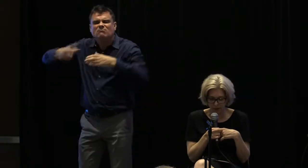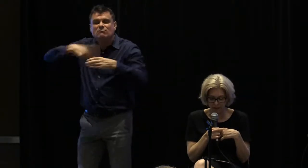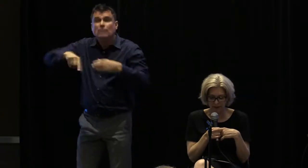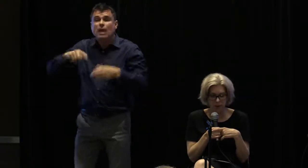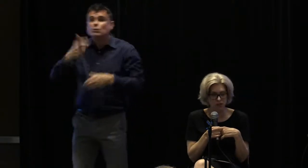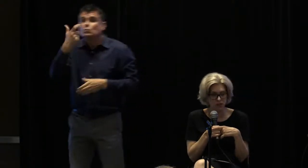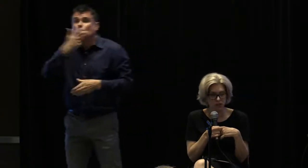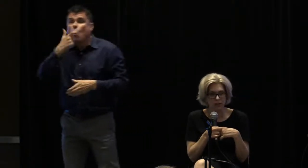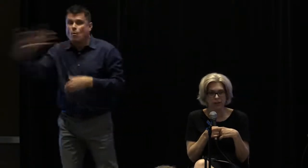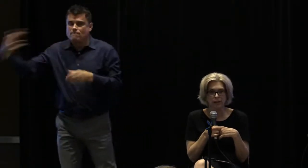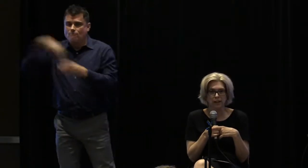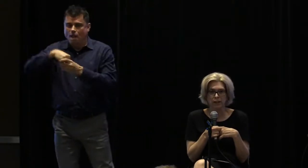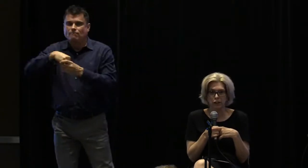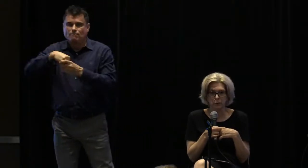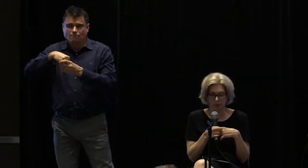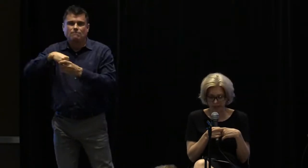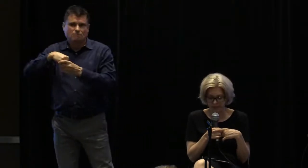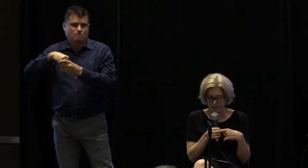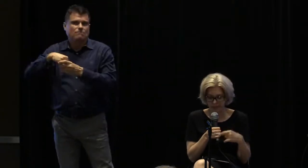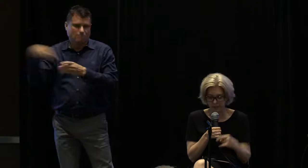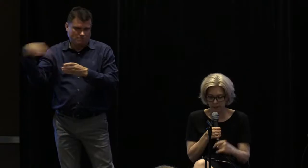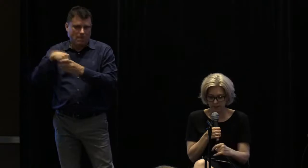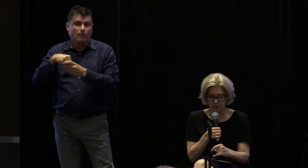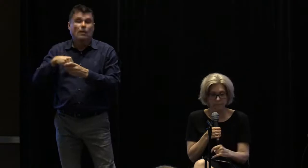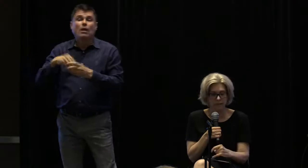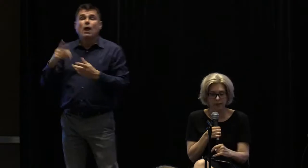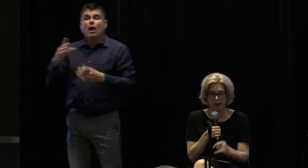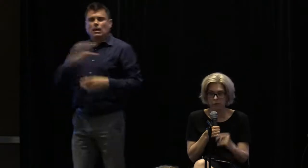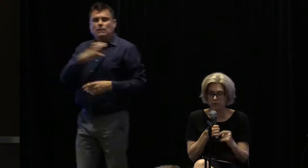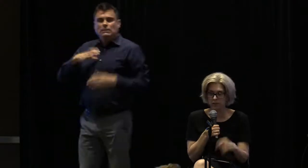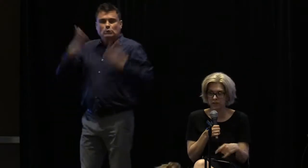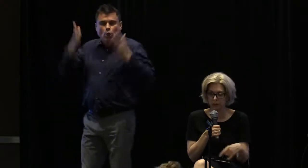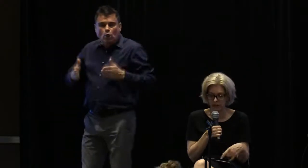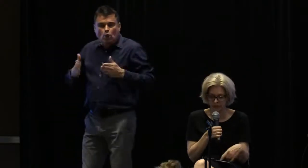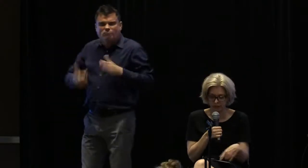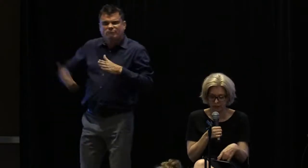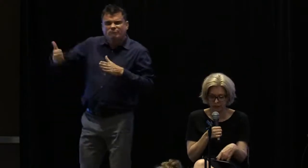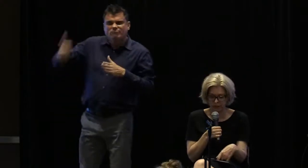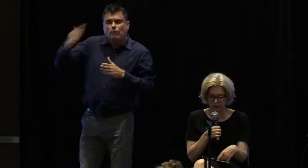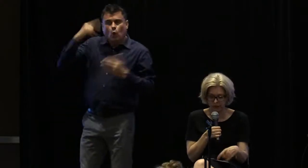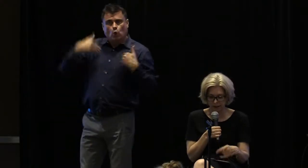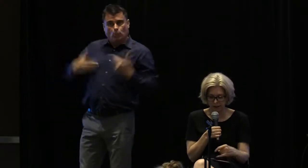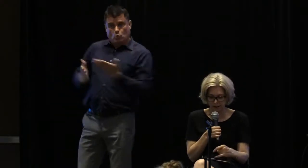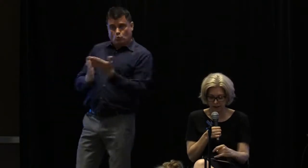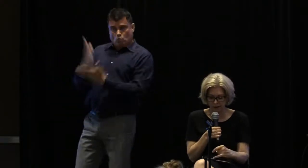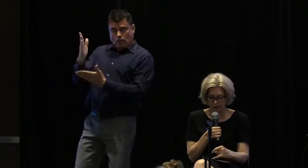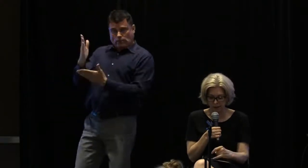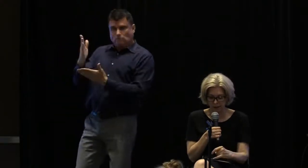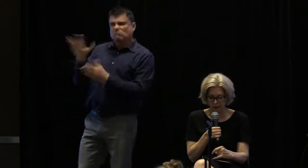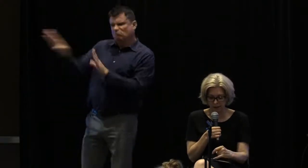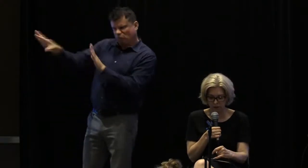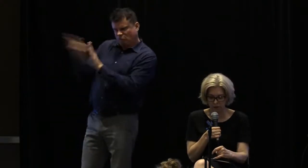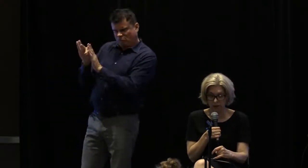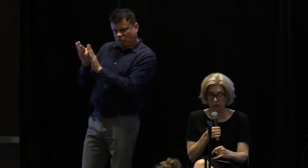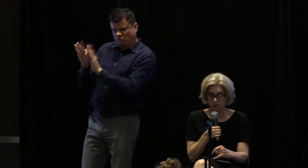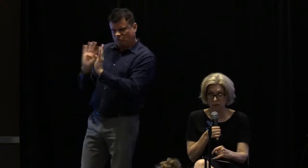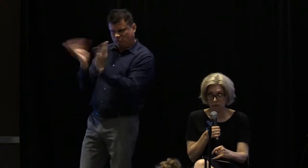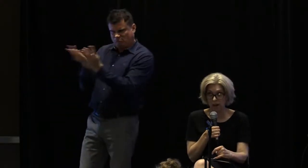It created the commissioner at the Human Rights Commission, who was just appointed,